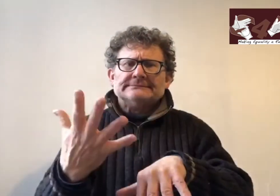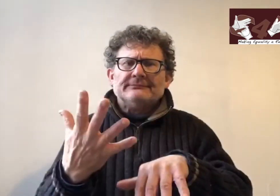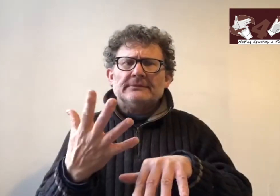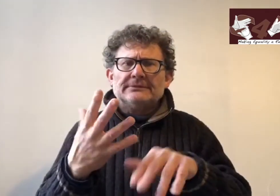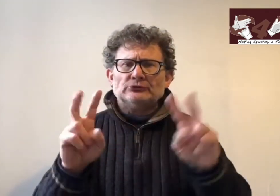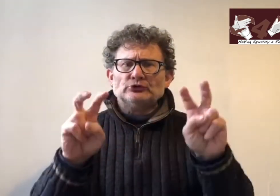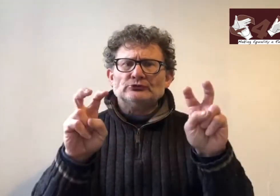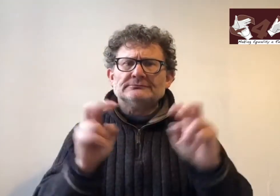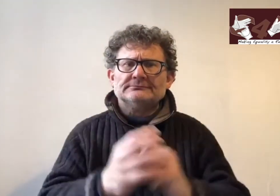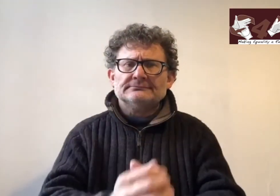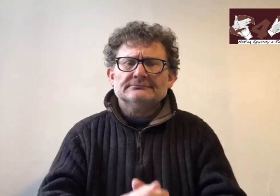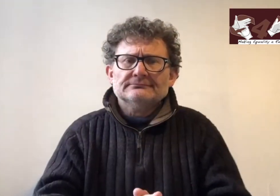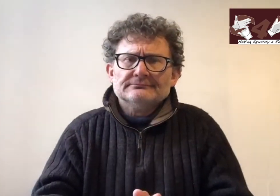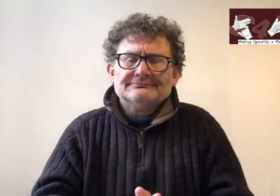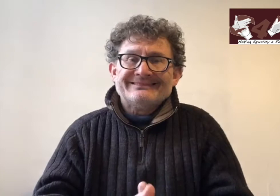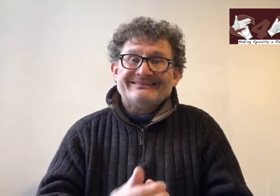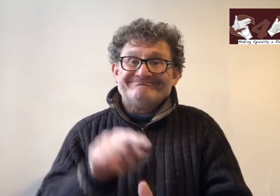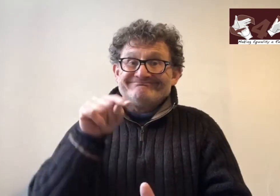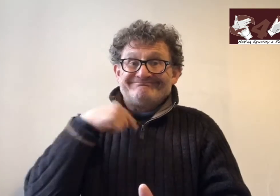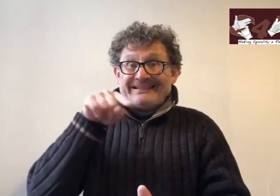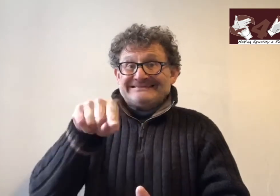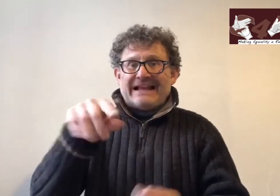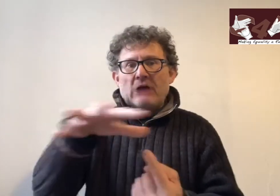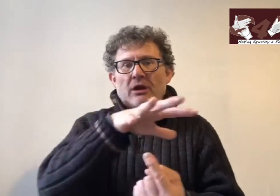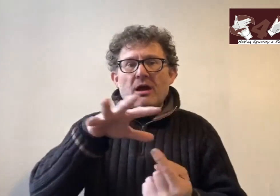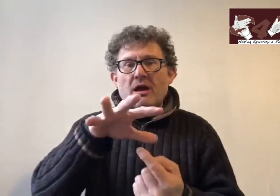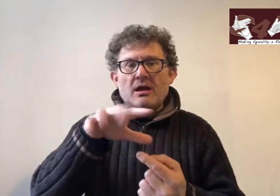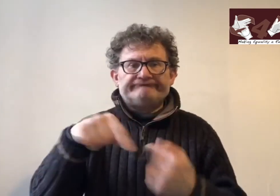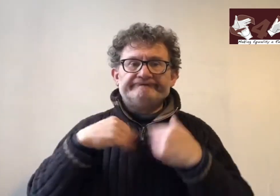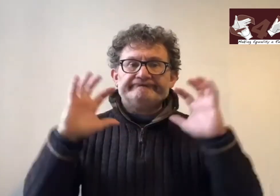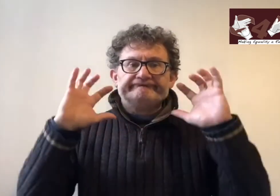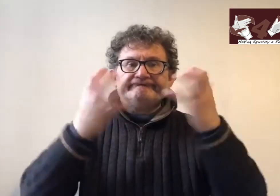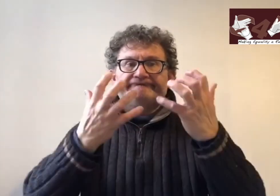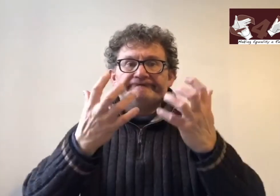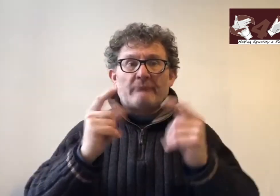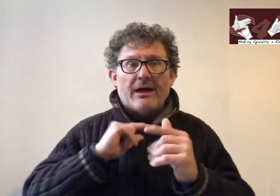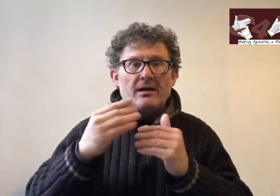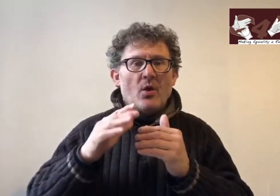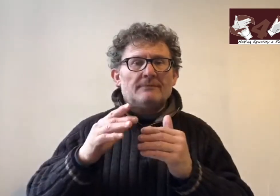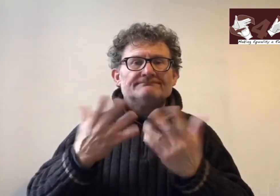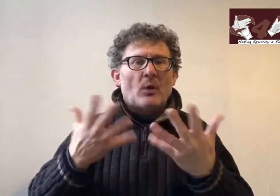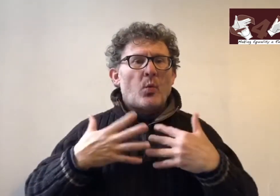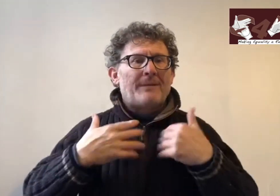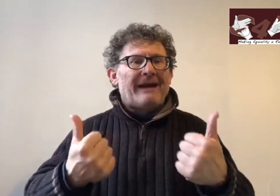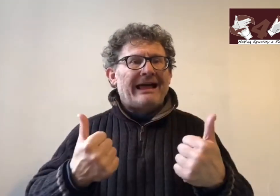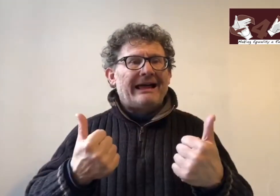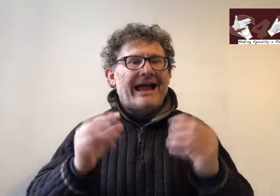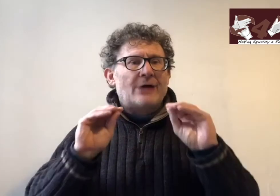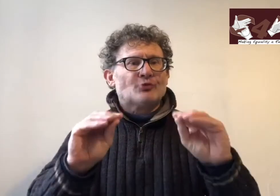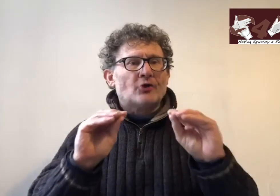classroom environment. So this is quite a sensitive area to talk about, to be honest. But it is an area that I have grave concerns around. You know,